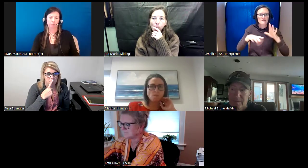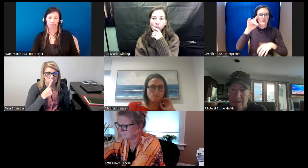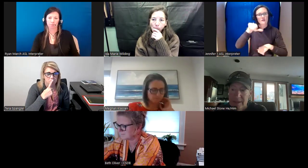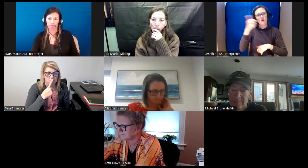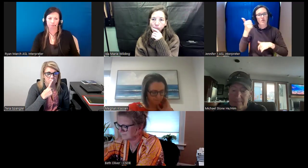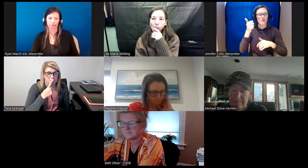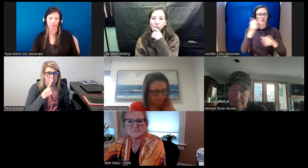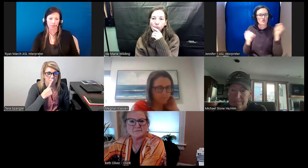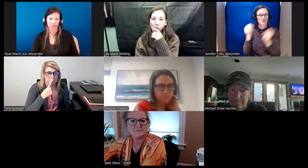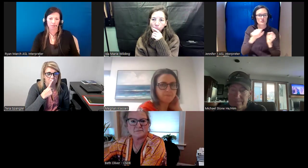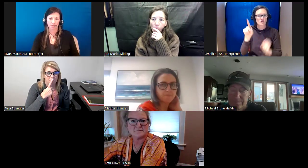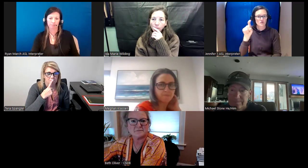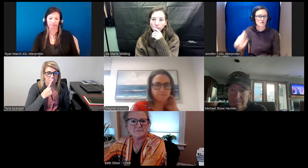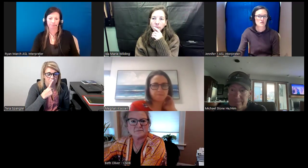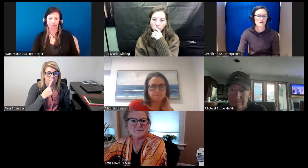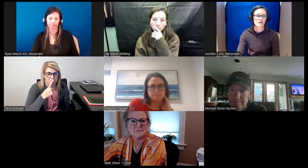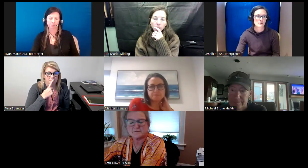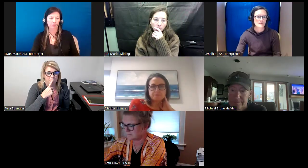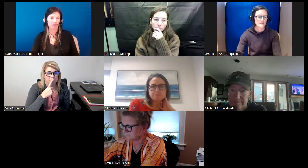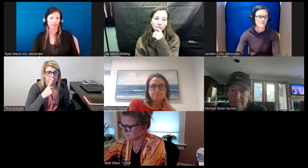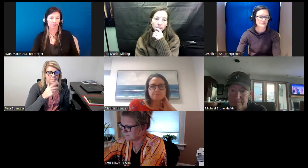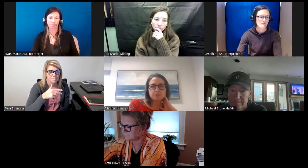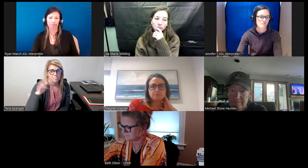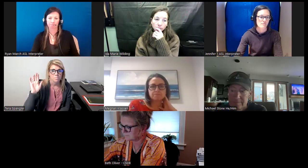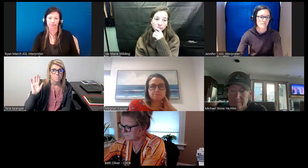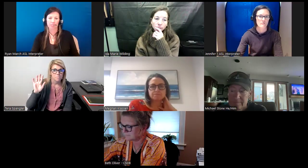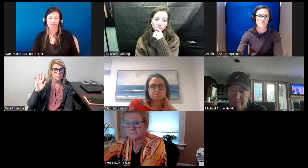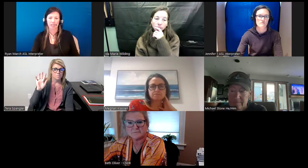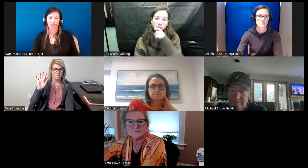Mhm, mhm, mhm.